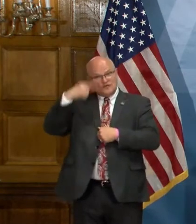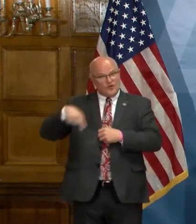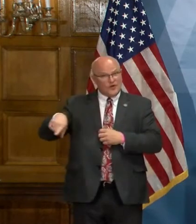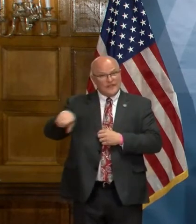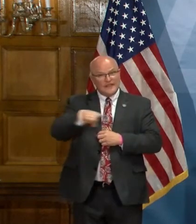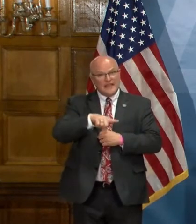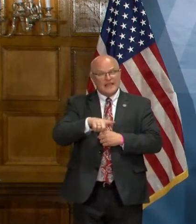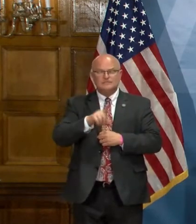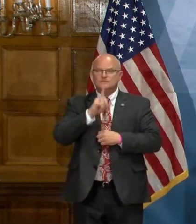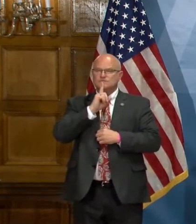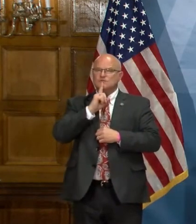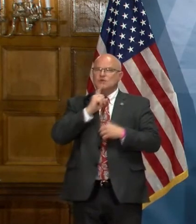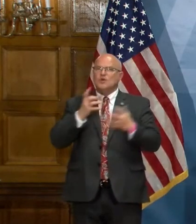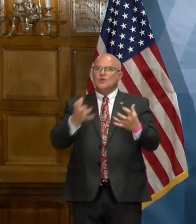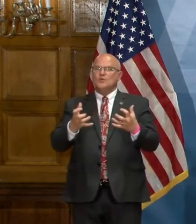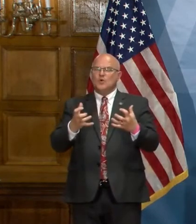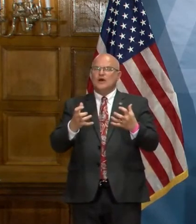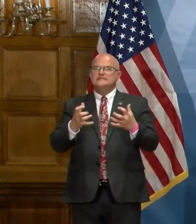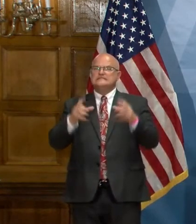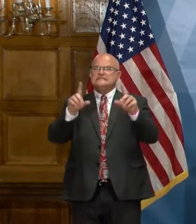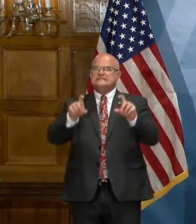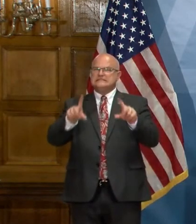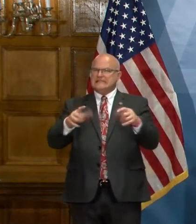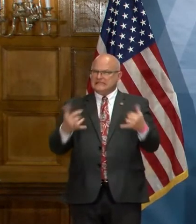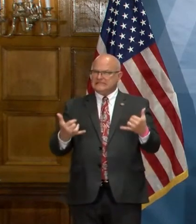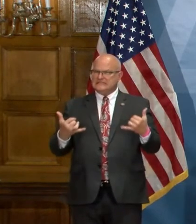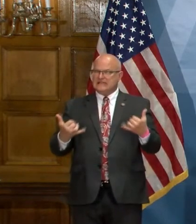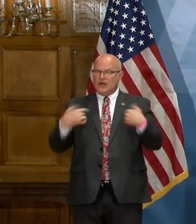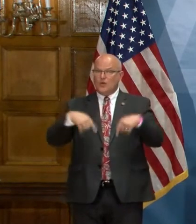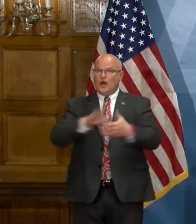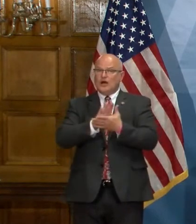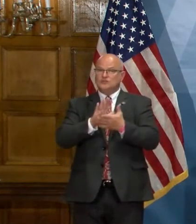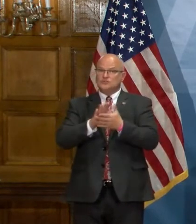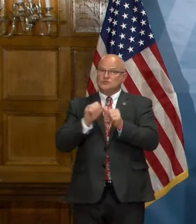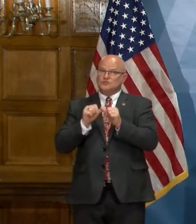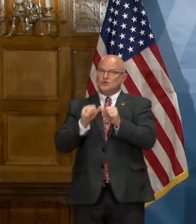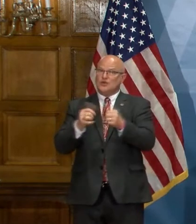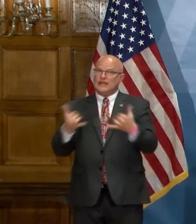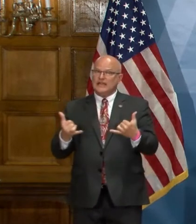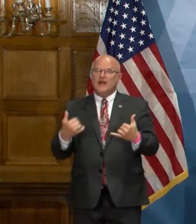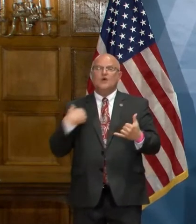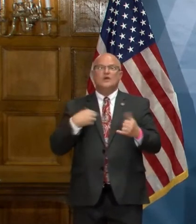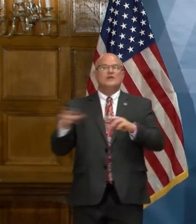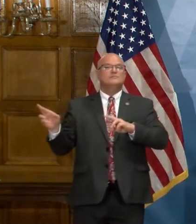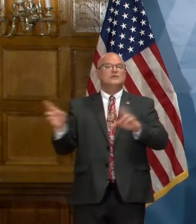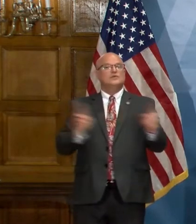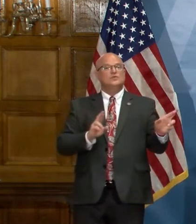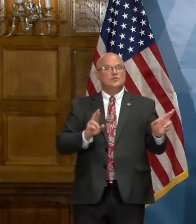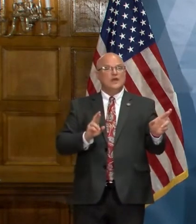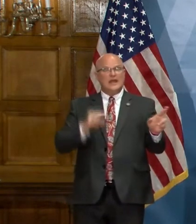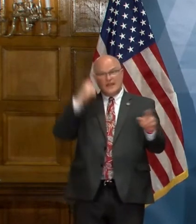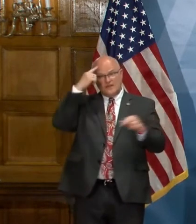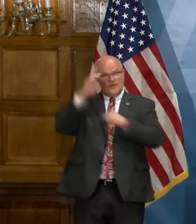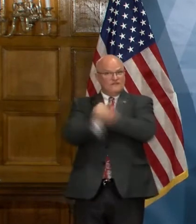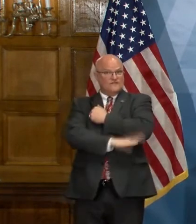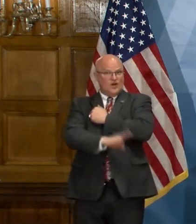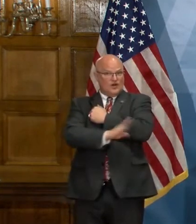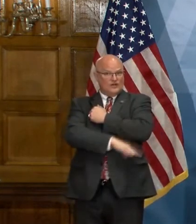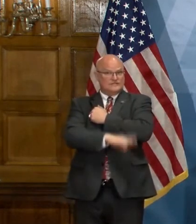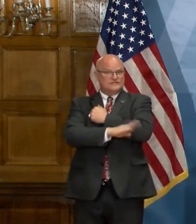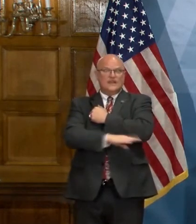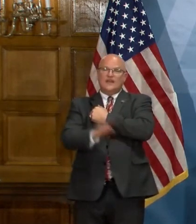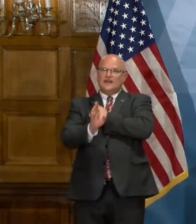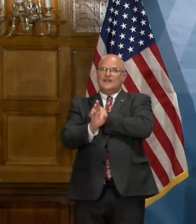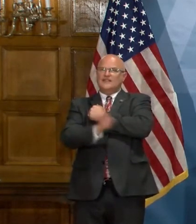them. And we really want to pilot this now while school is in session so we can be ready for the fall. And